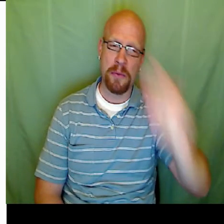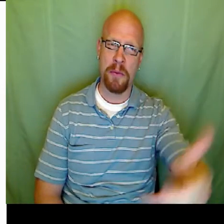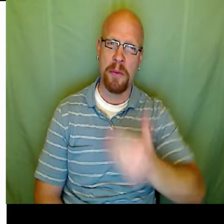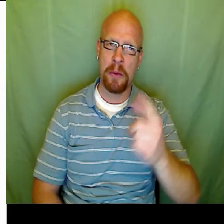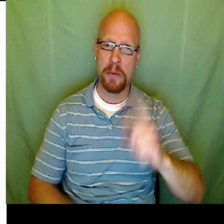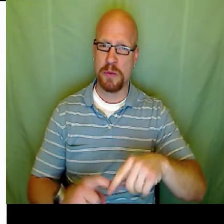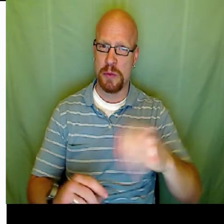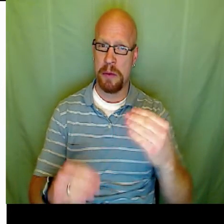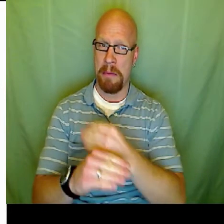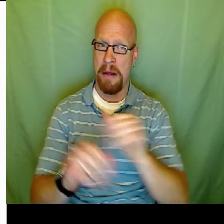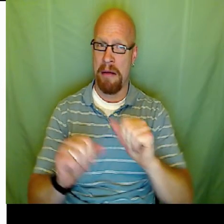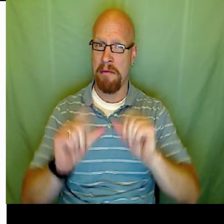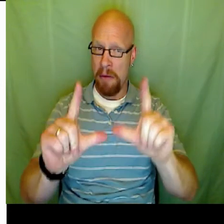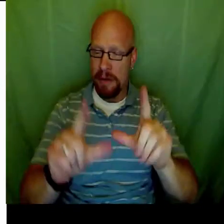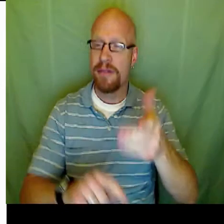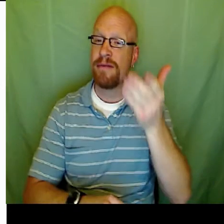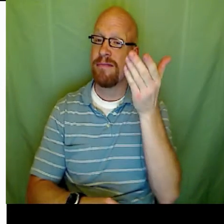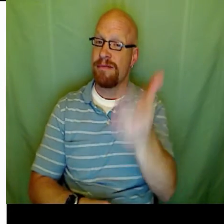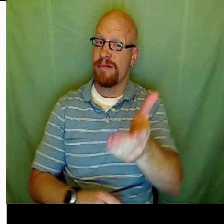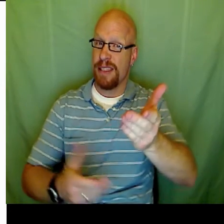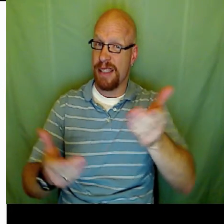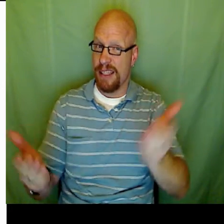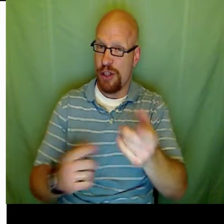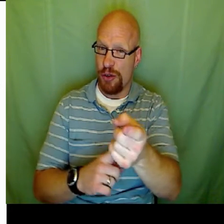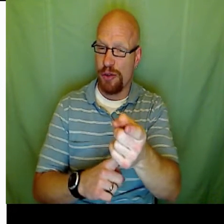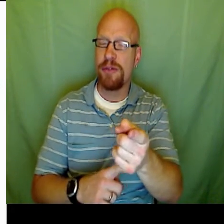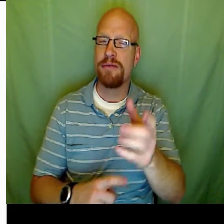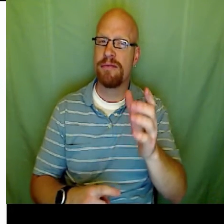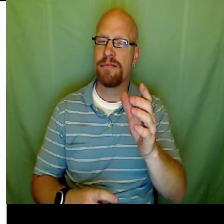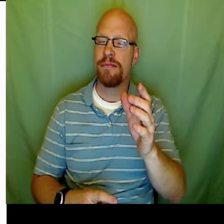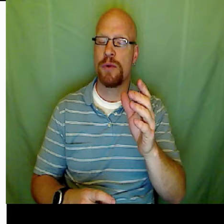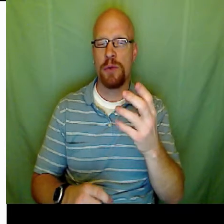Hello, welcome to the math vlog.